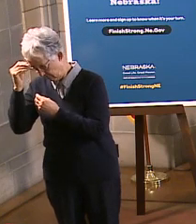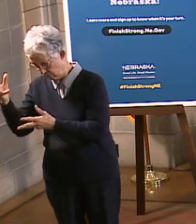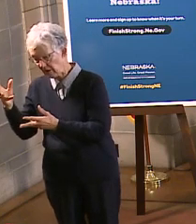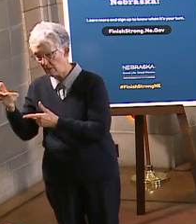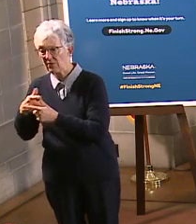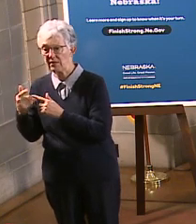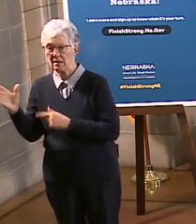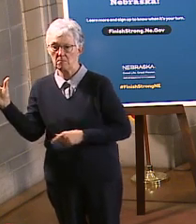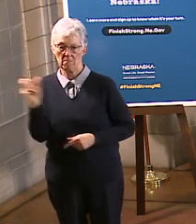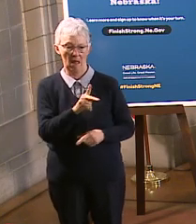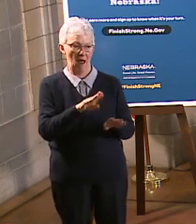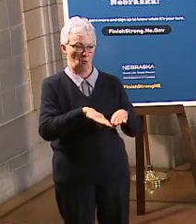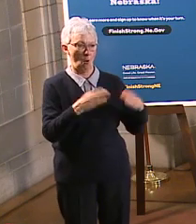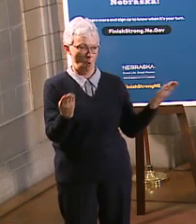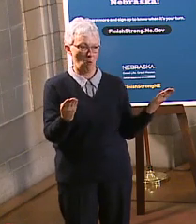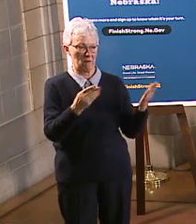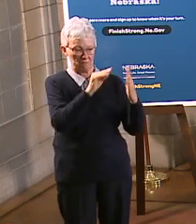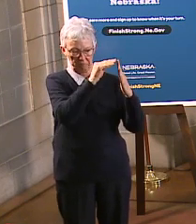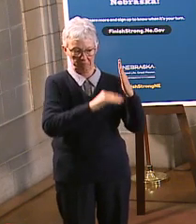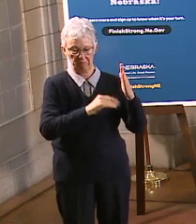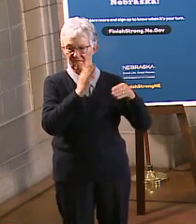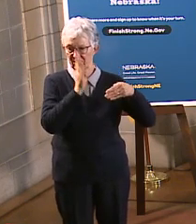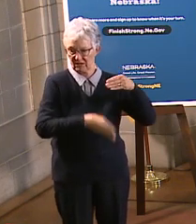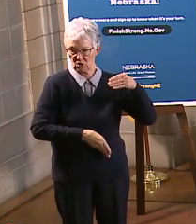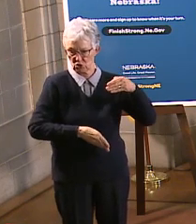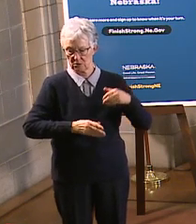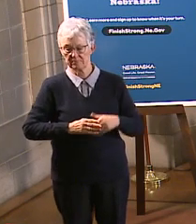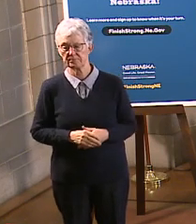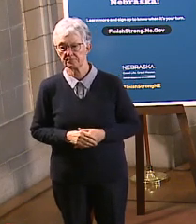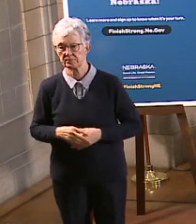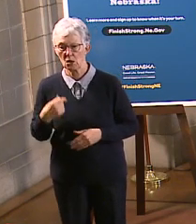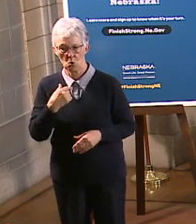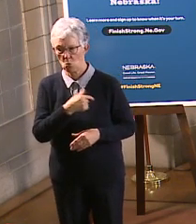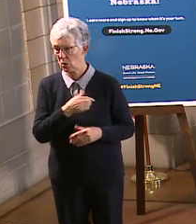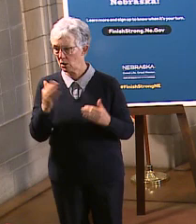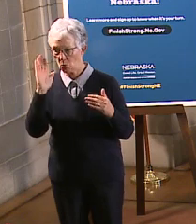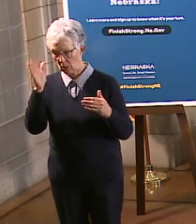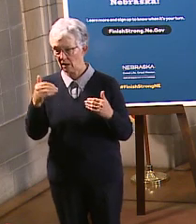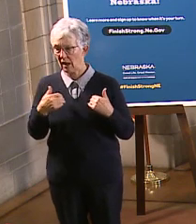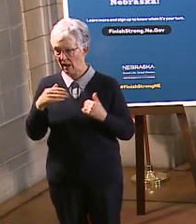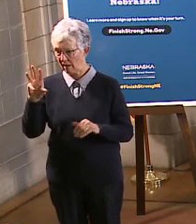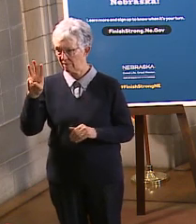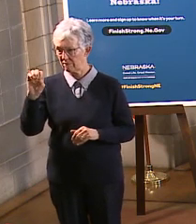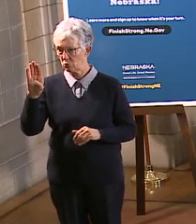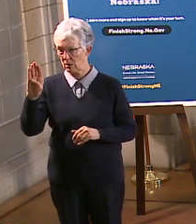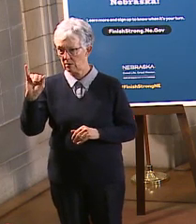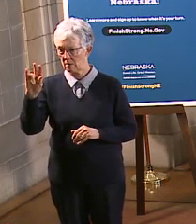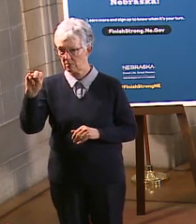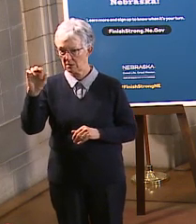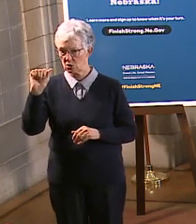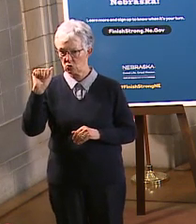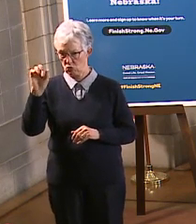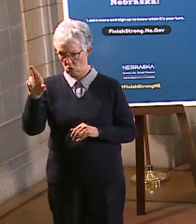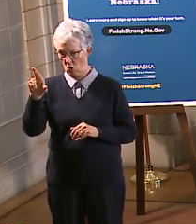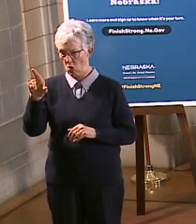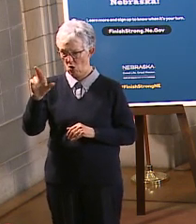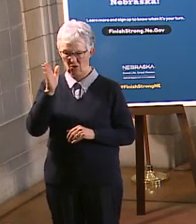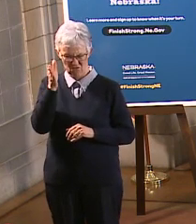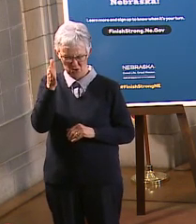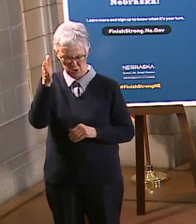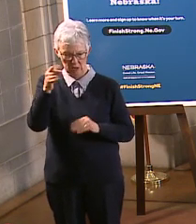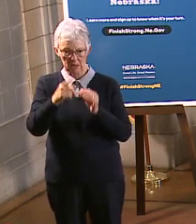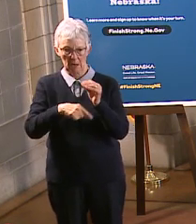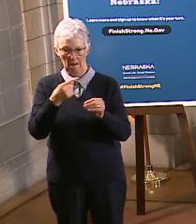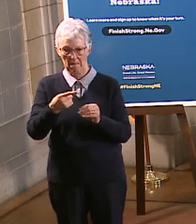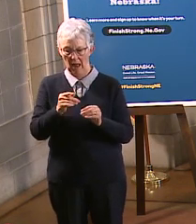additional training materials and webinars about the program, as well as additional information when we have it about the other programs, the